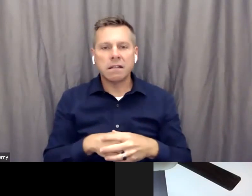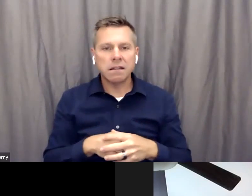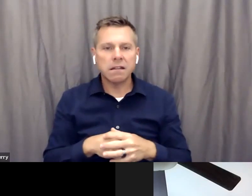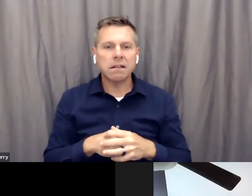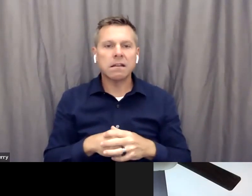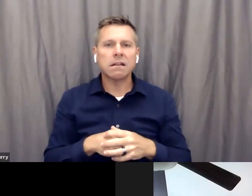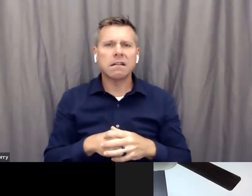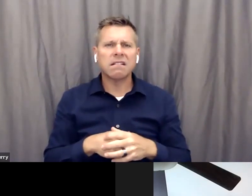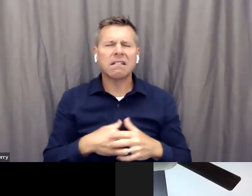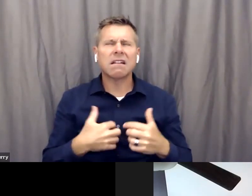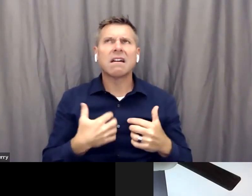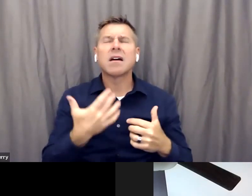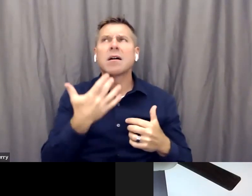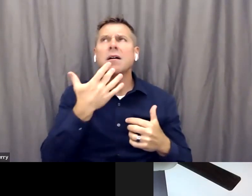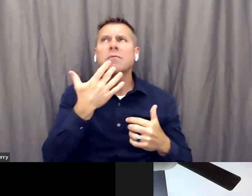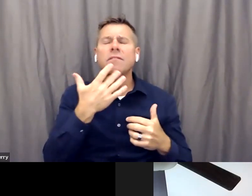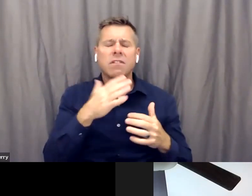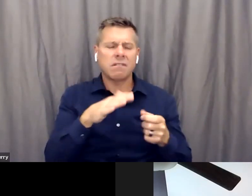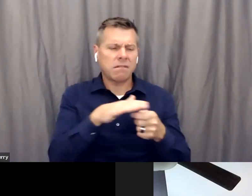I would want to be whole.